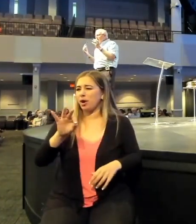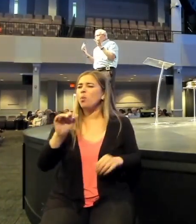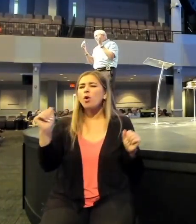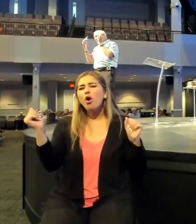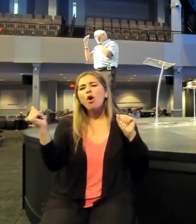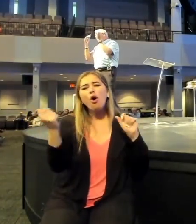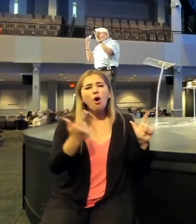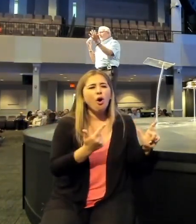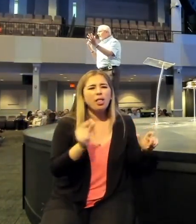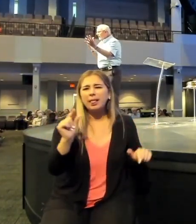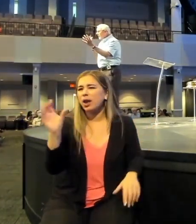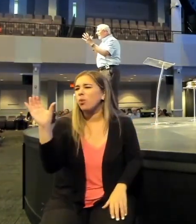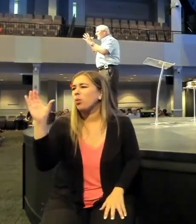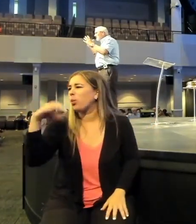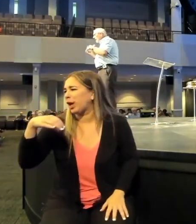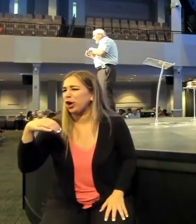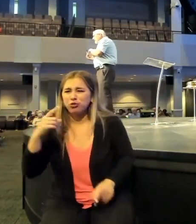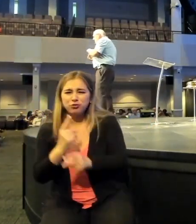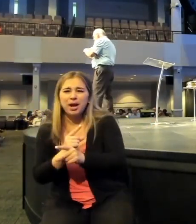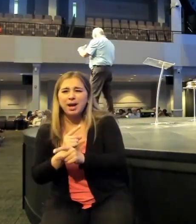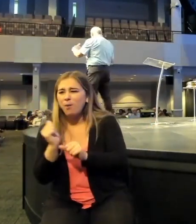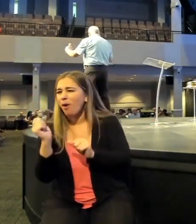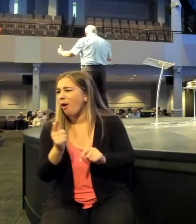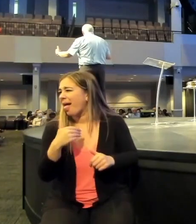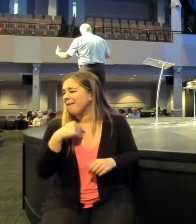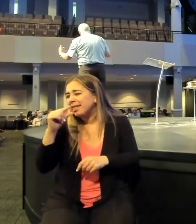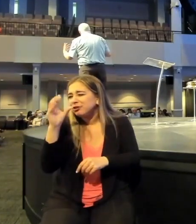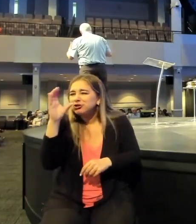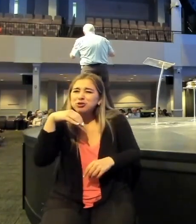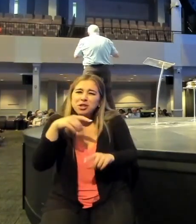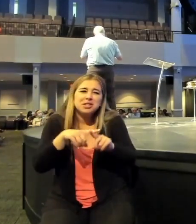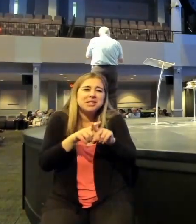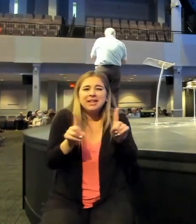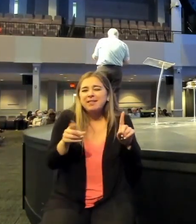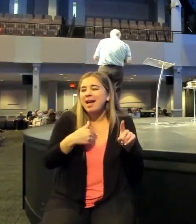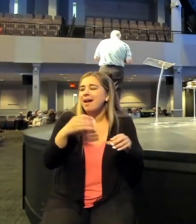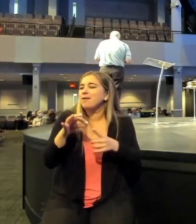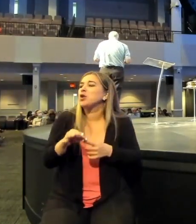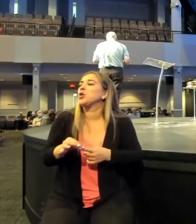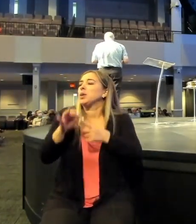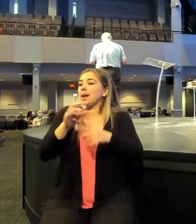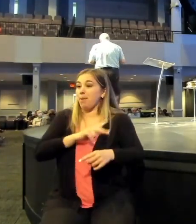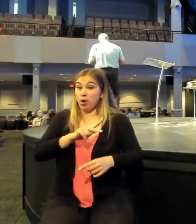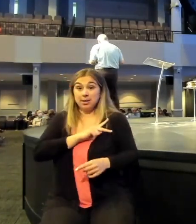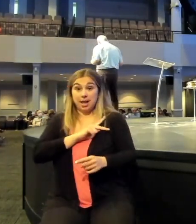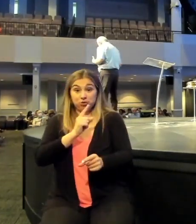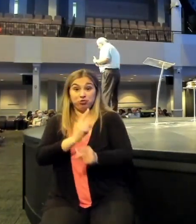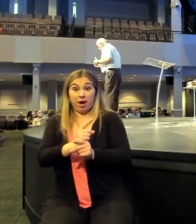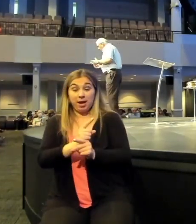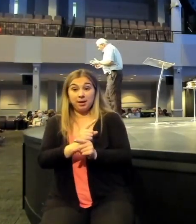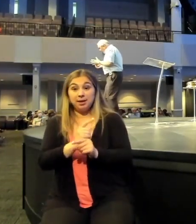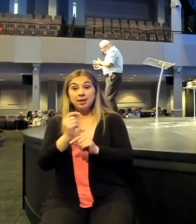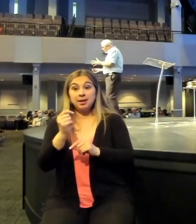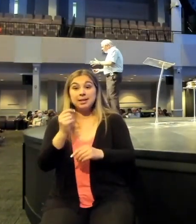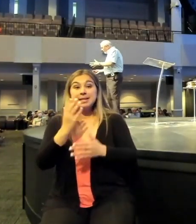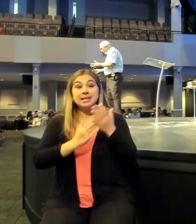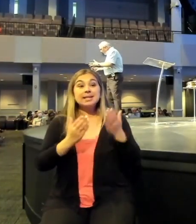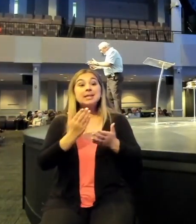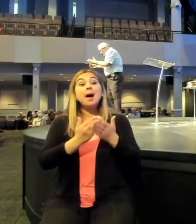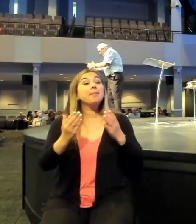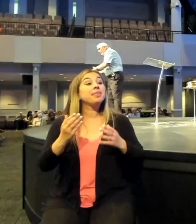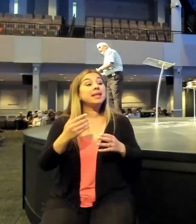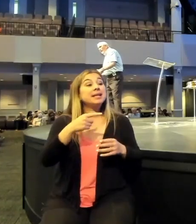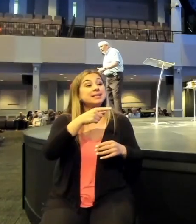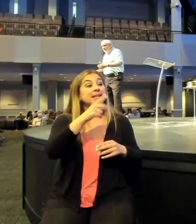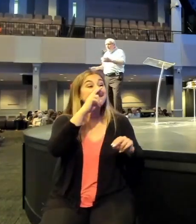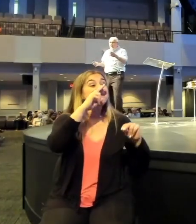a little bit weird, a little bit strange, a little bit different. We all have unique personalities, and some things that are fun